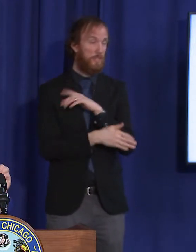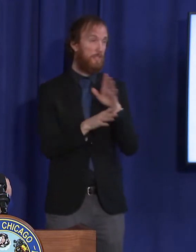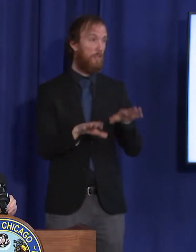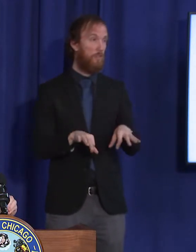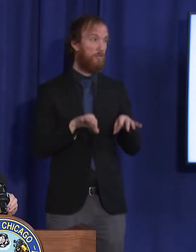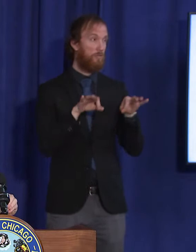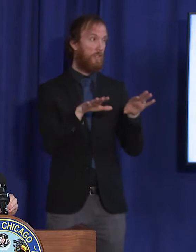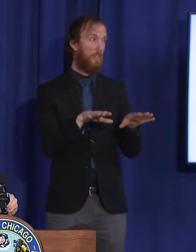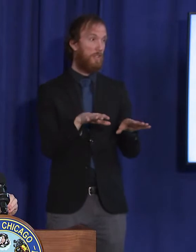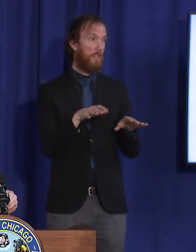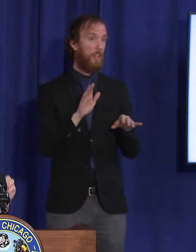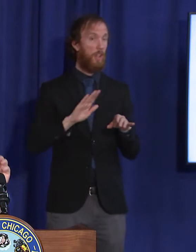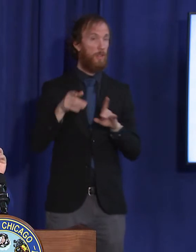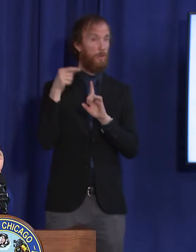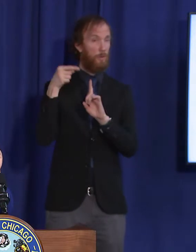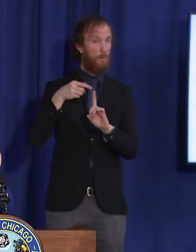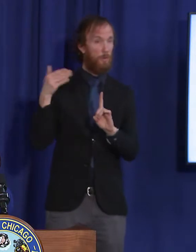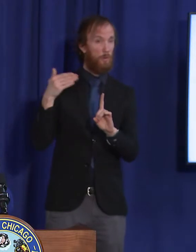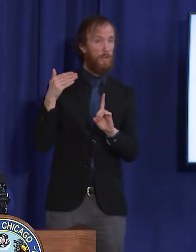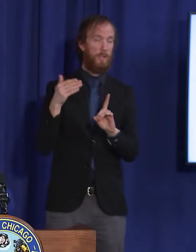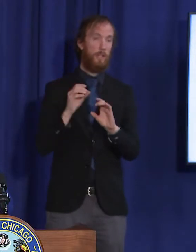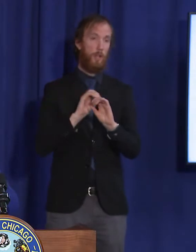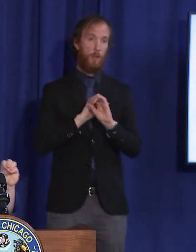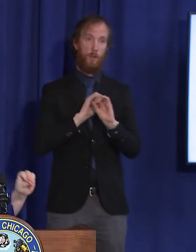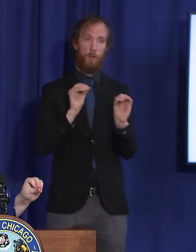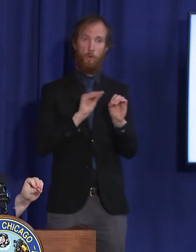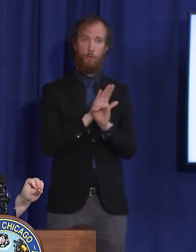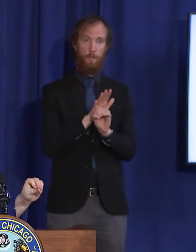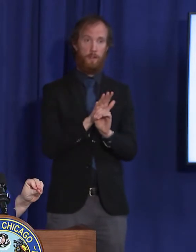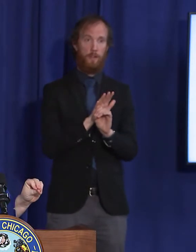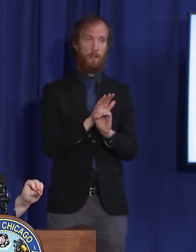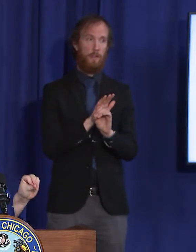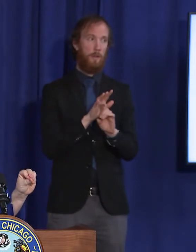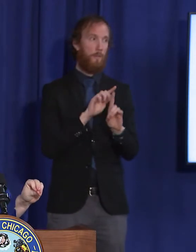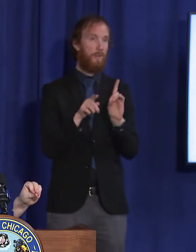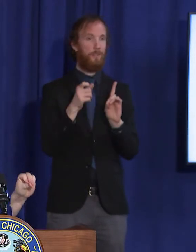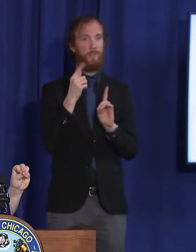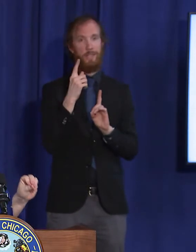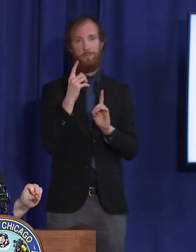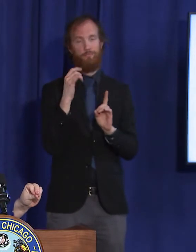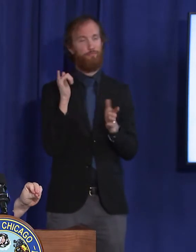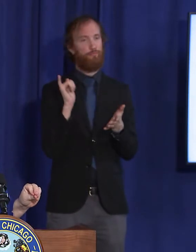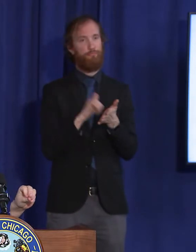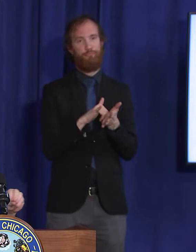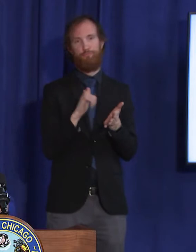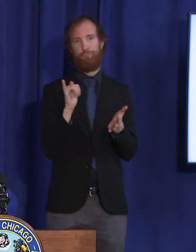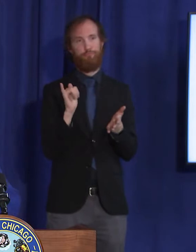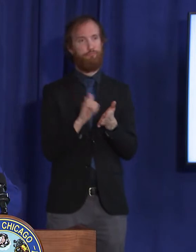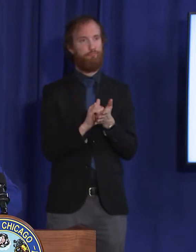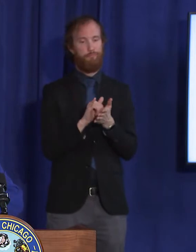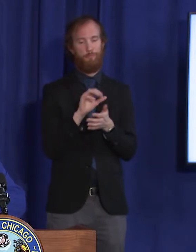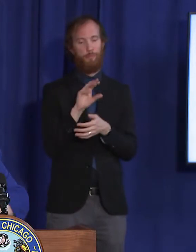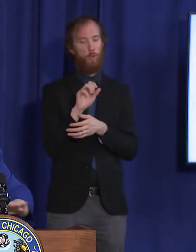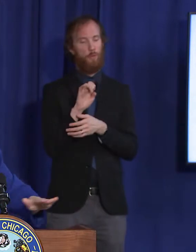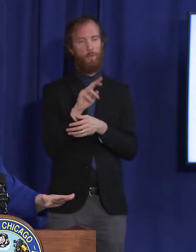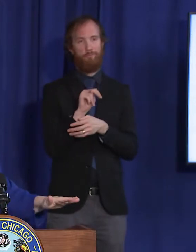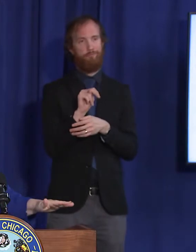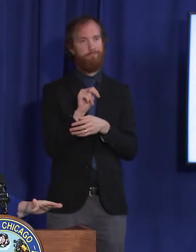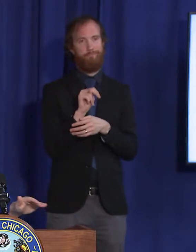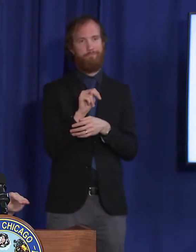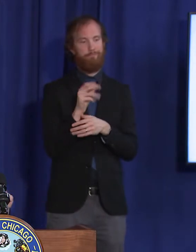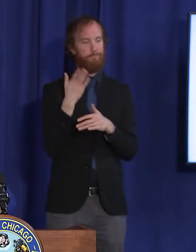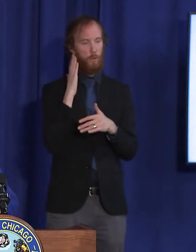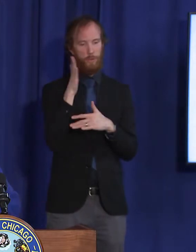aiming for a zero COVID. And it is not possible to aim for zero COVID in Omicron. It's just not. And so you have a lot